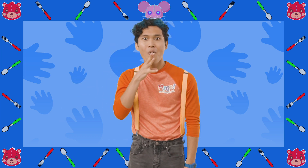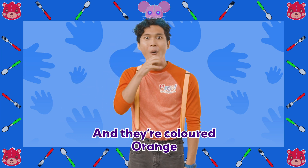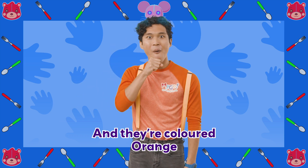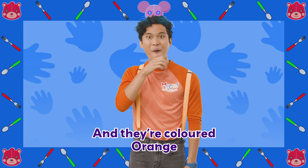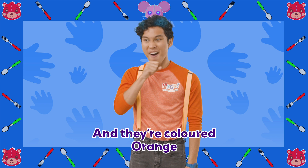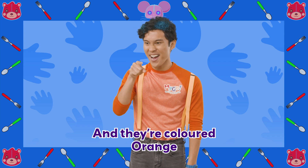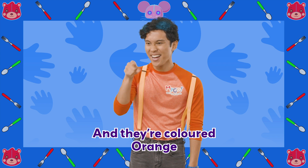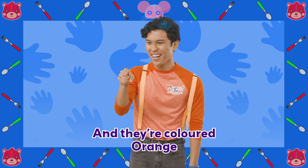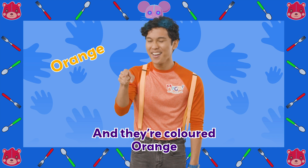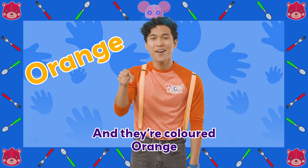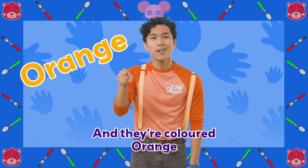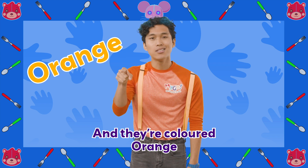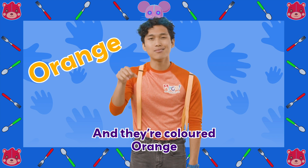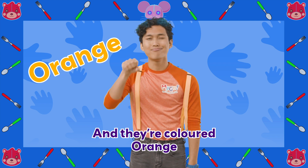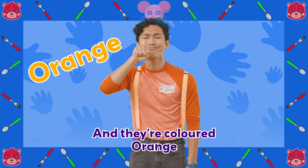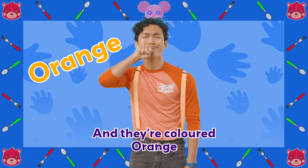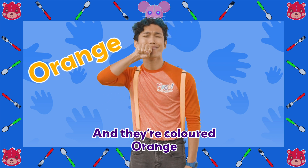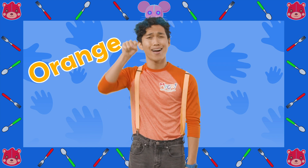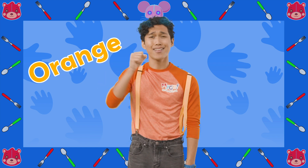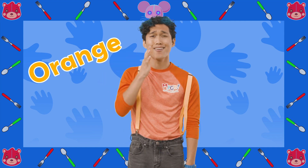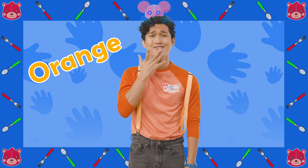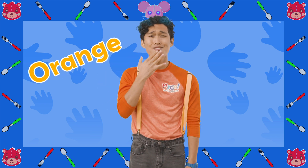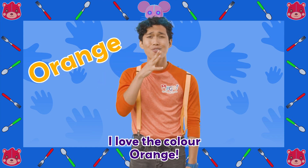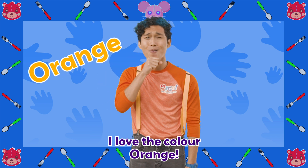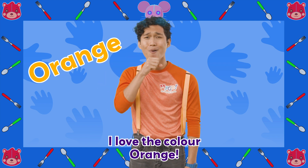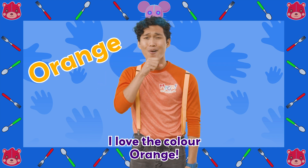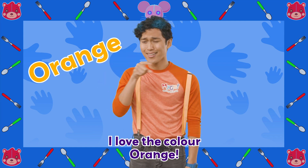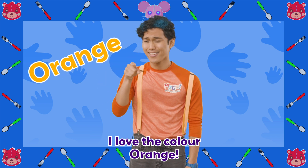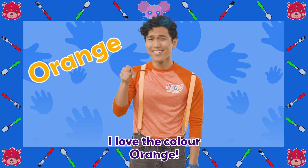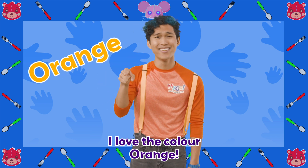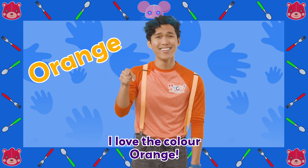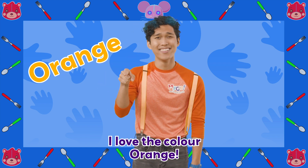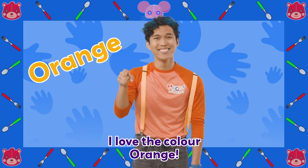And the color orange. I love the color orange.